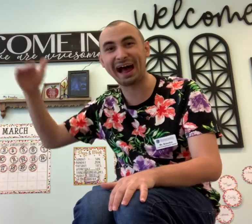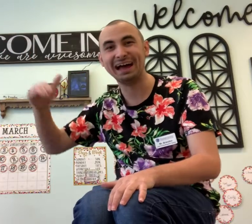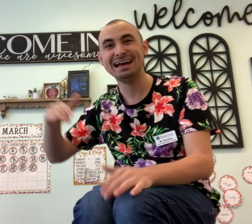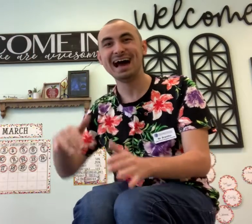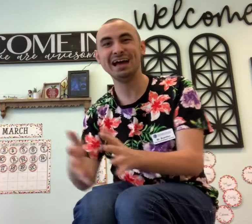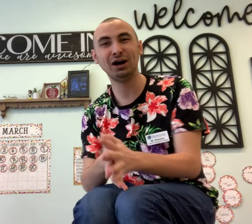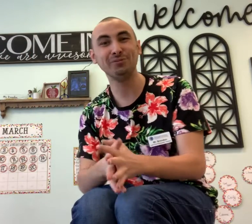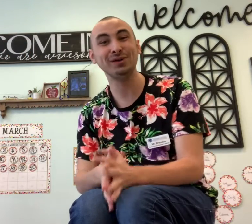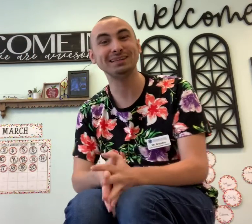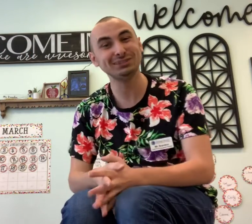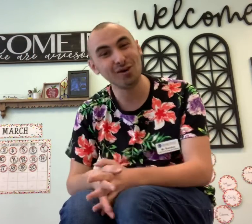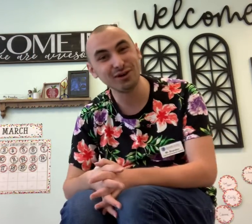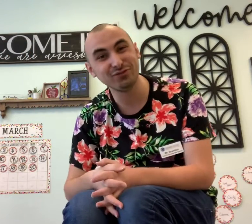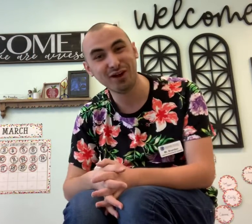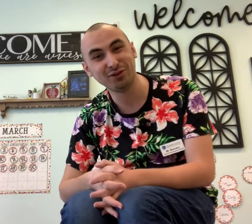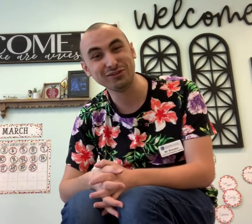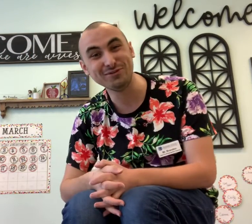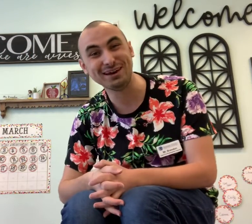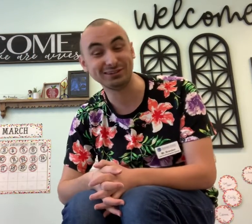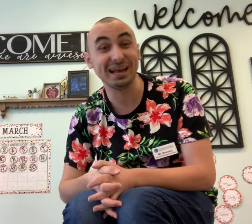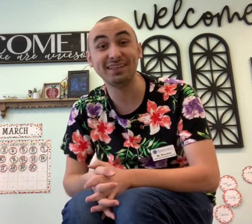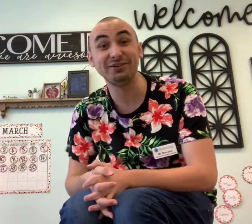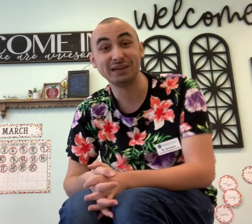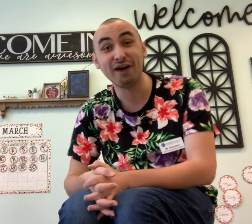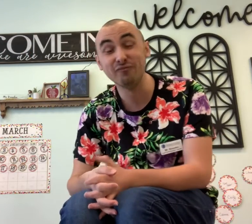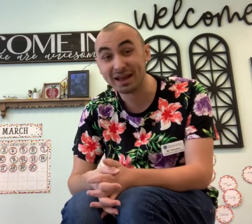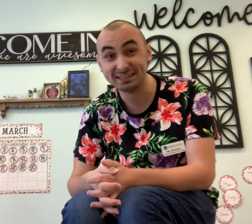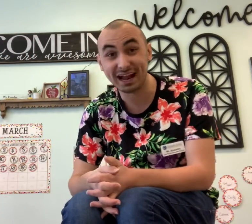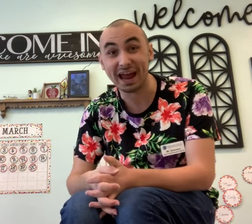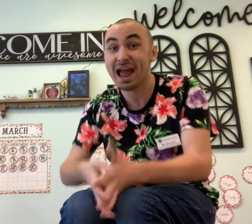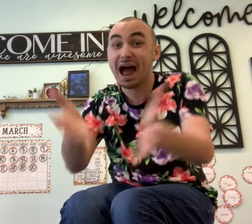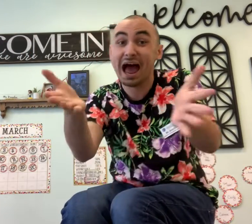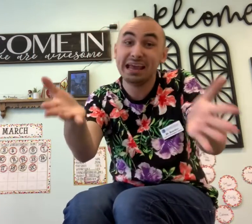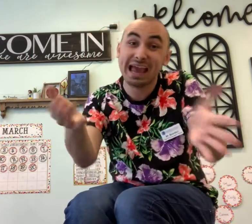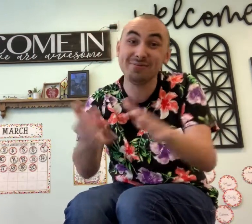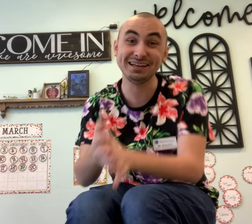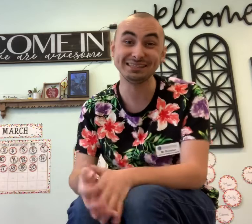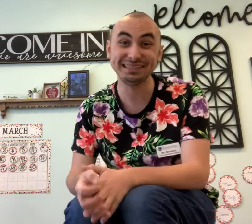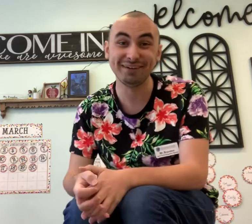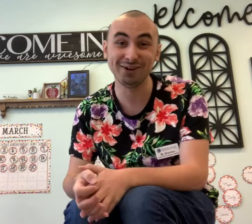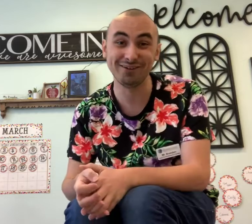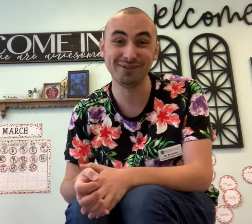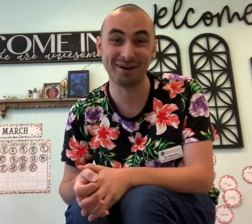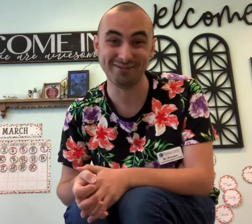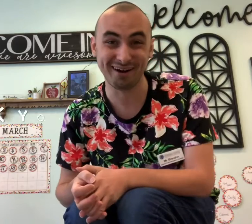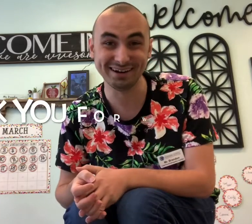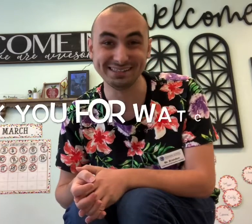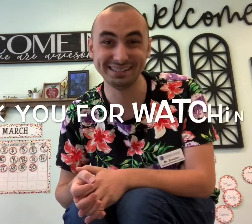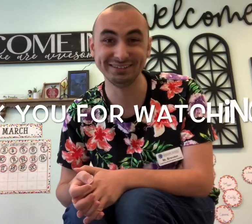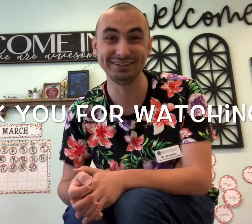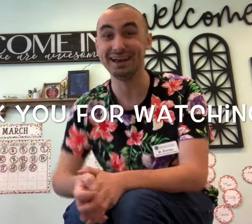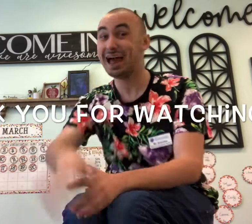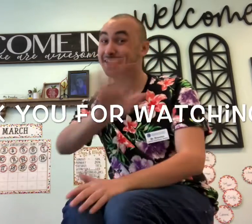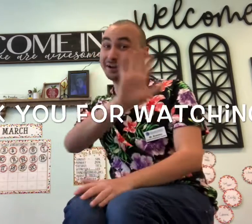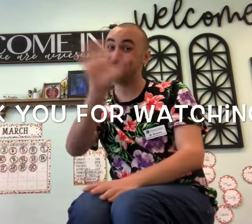I hope you had so much fun reviewing our sign language alphabet today. I can't wait to see everyone very, very soon. Goodbye.